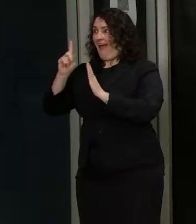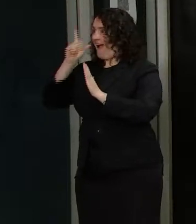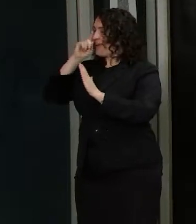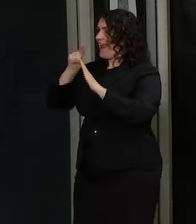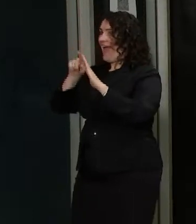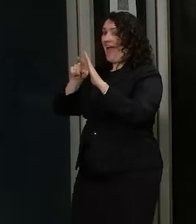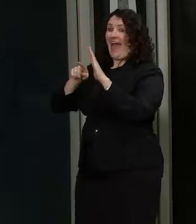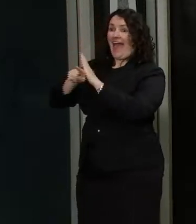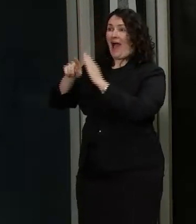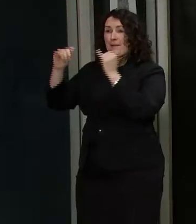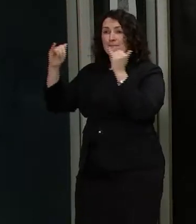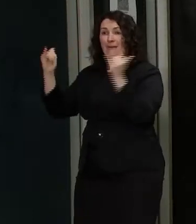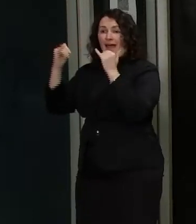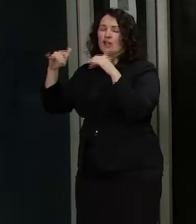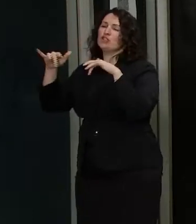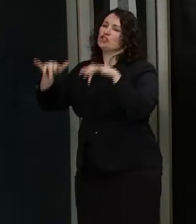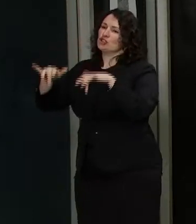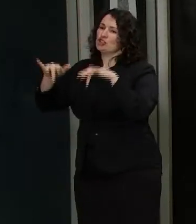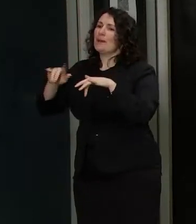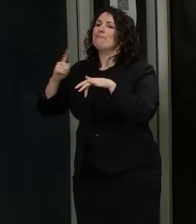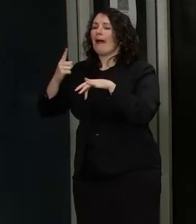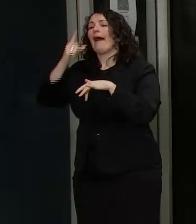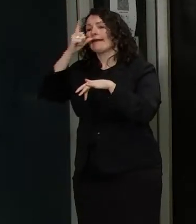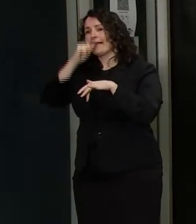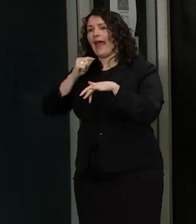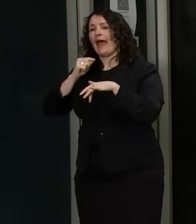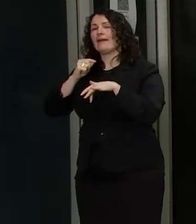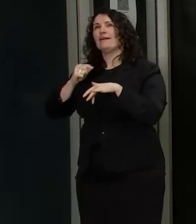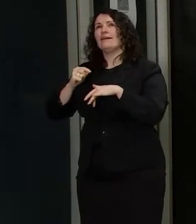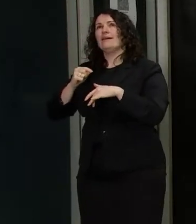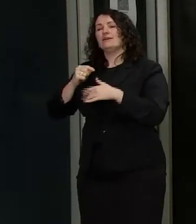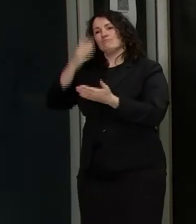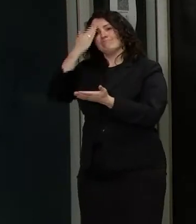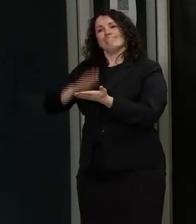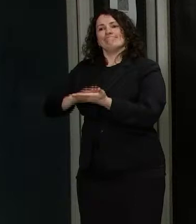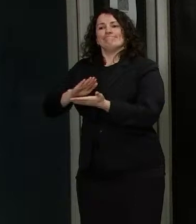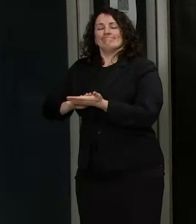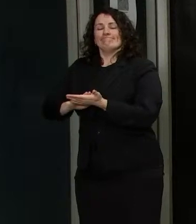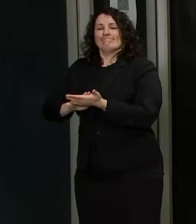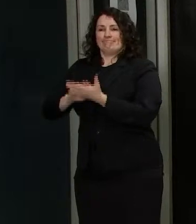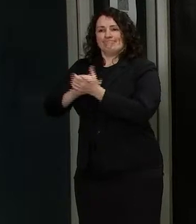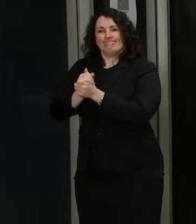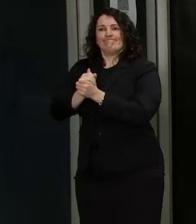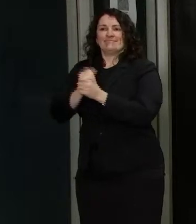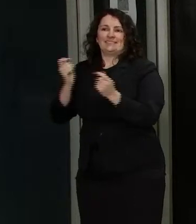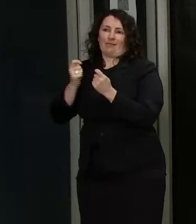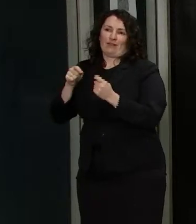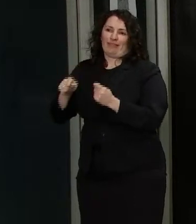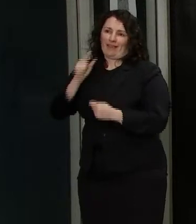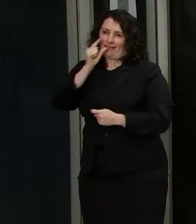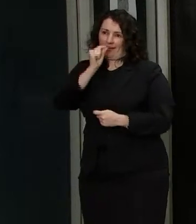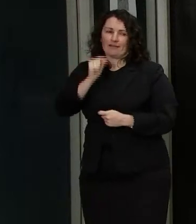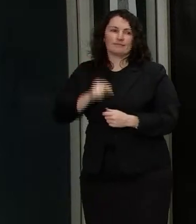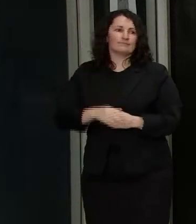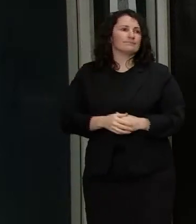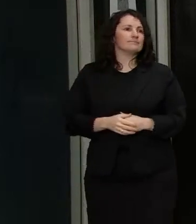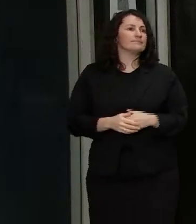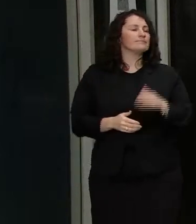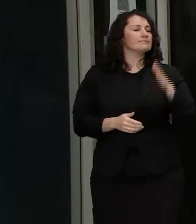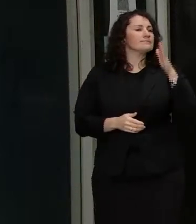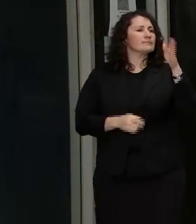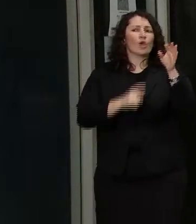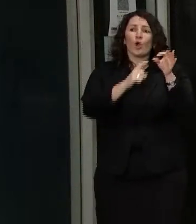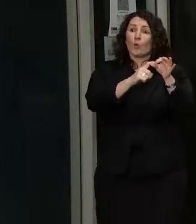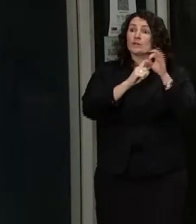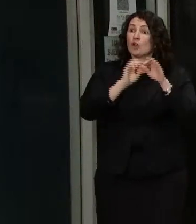great reflection of the work of all Victorians. Following up with his doctors this week, he had medical appointments. Is there any update on when he might be back from